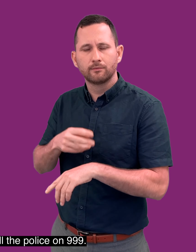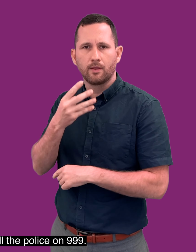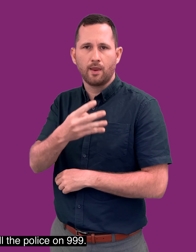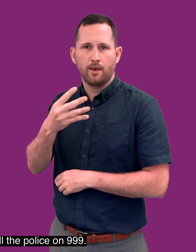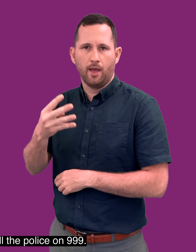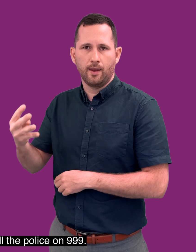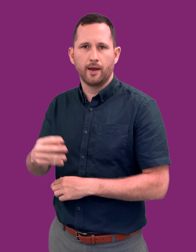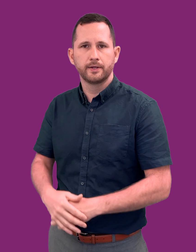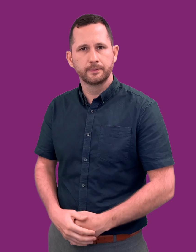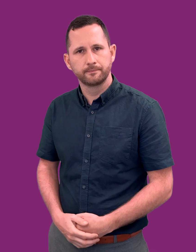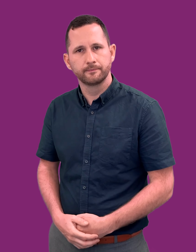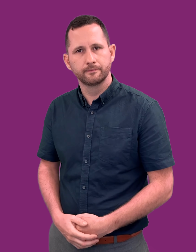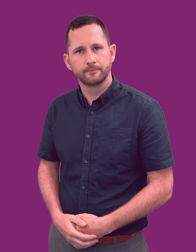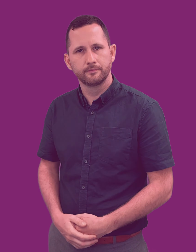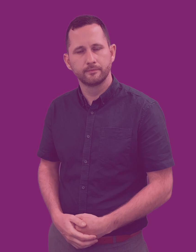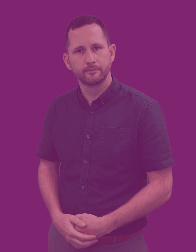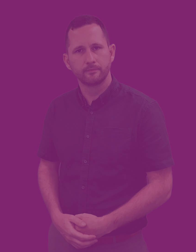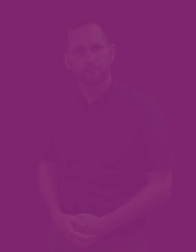999.